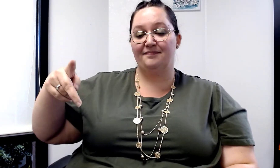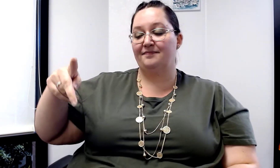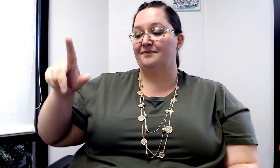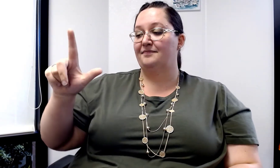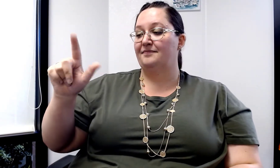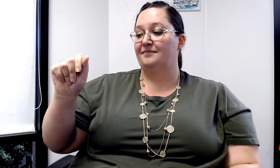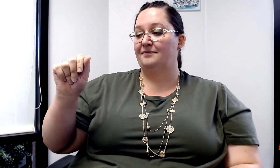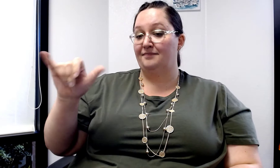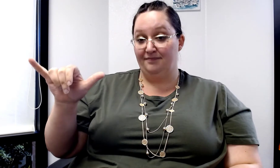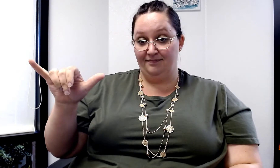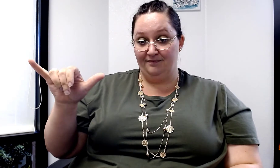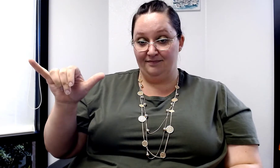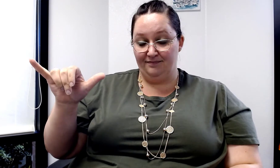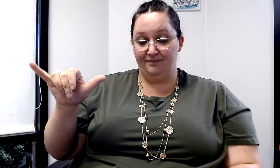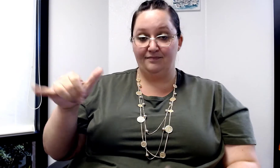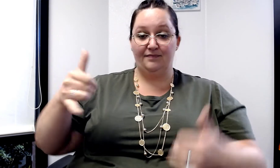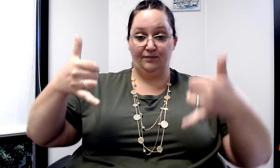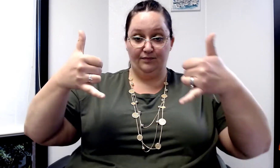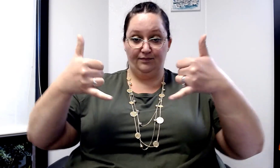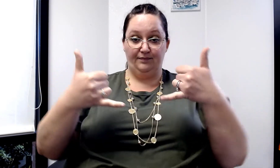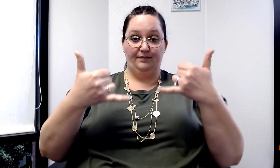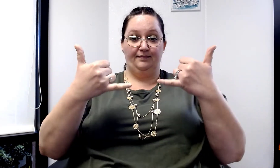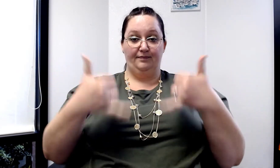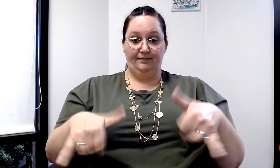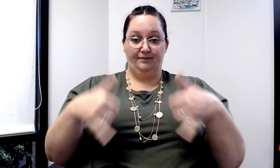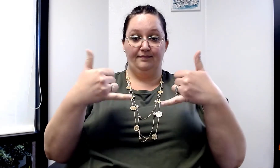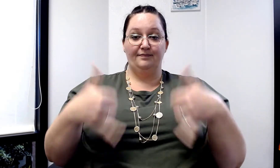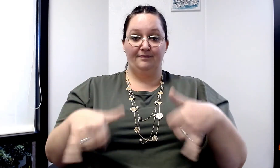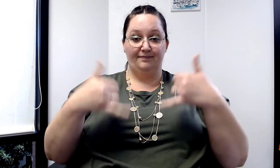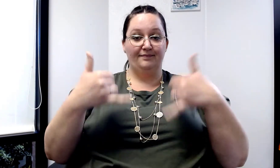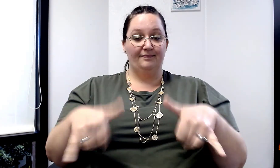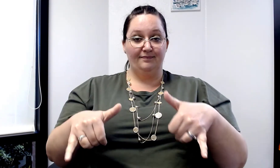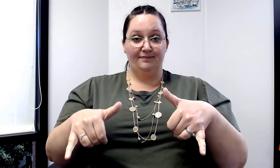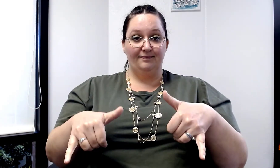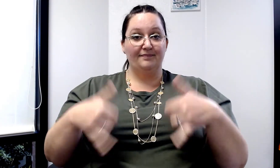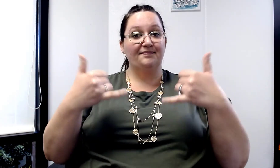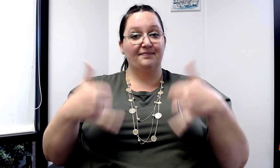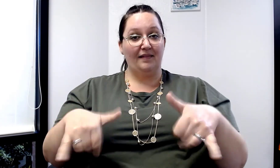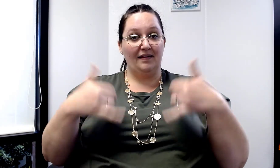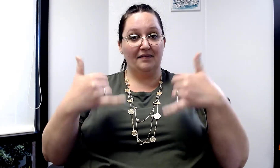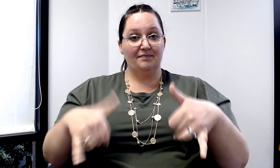49, play. You're going to have 2 Y hand shapes, go up and down.